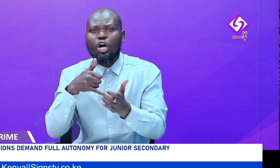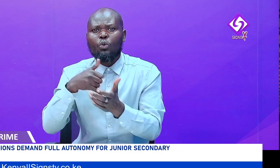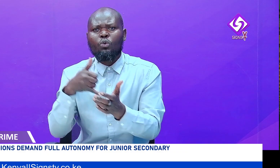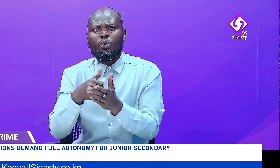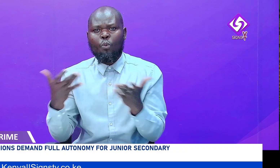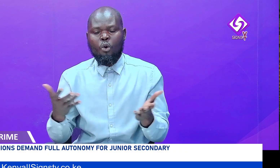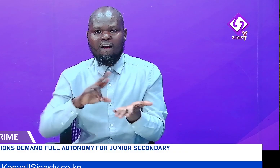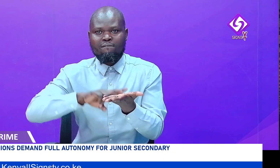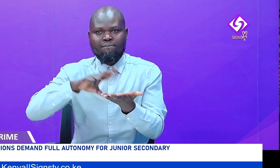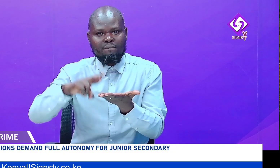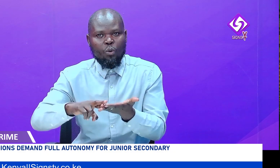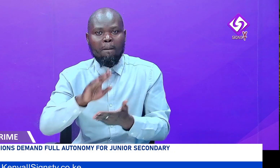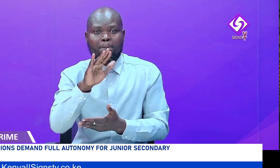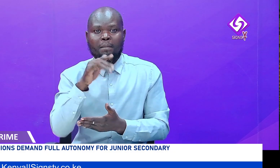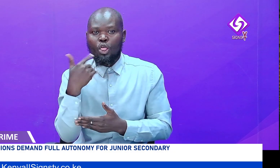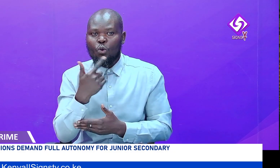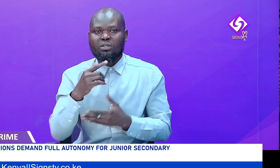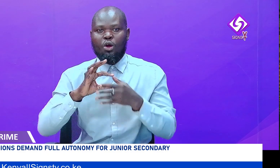confusion. They cite